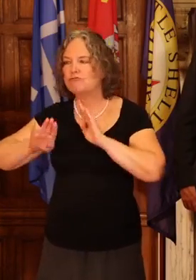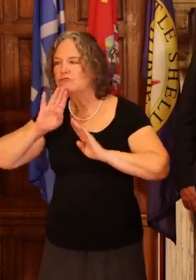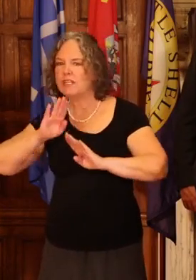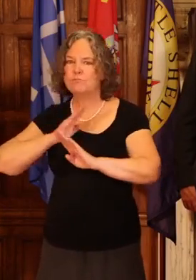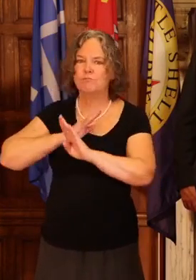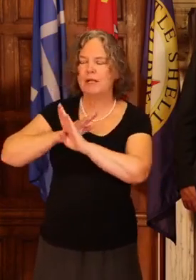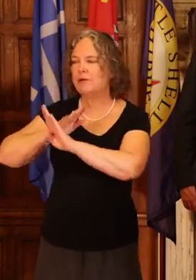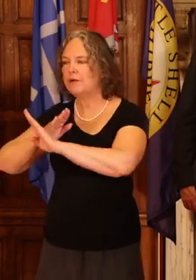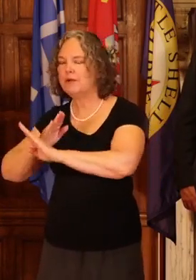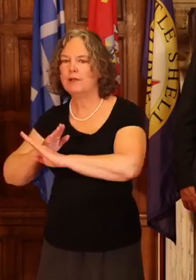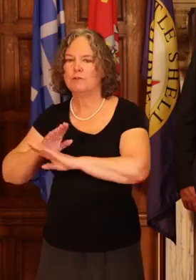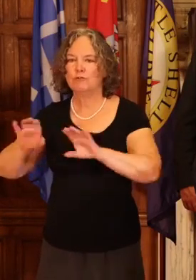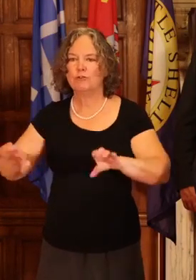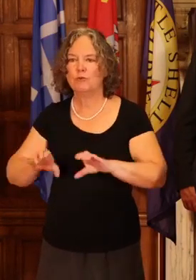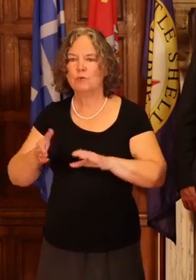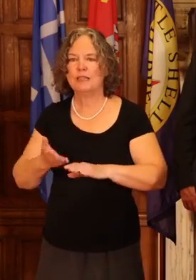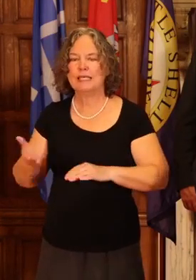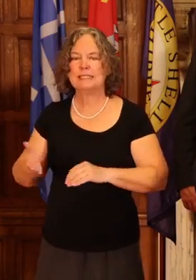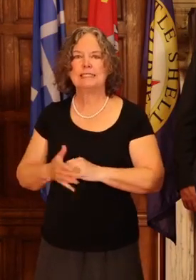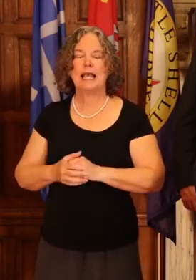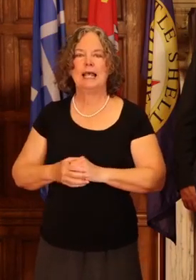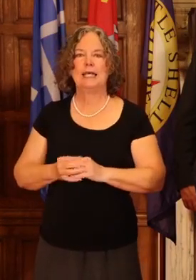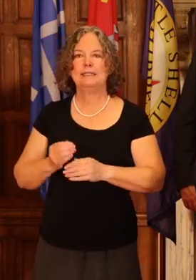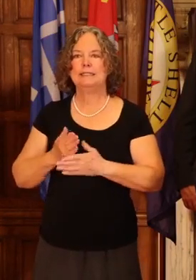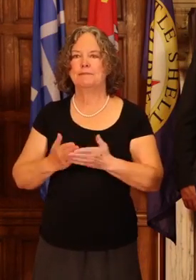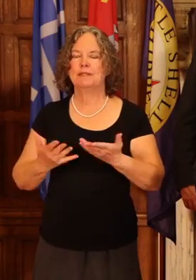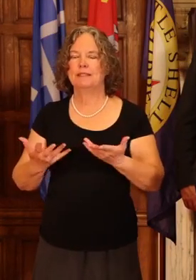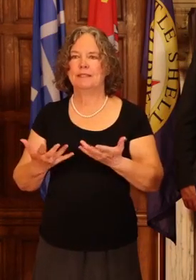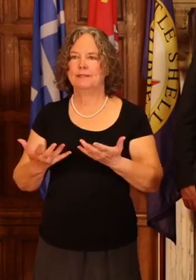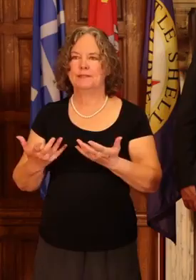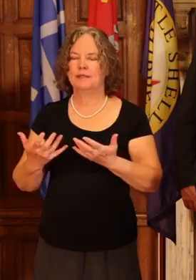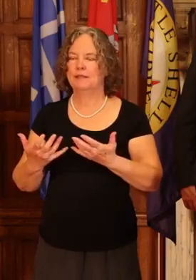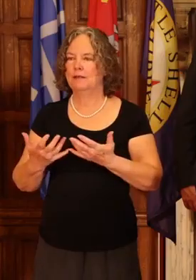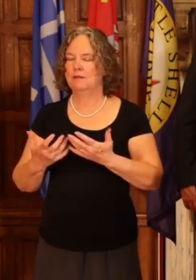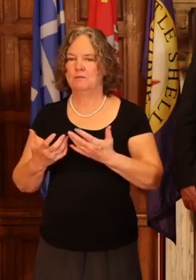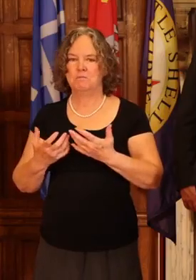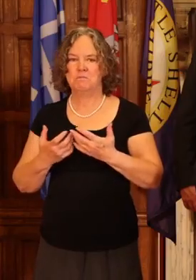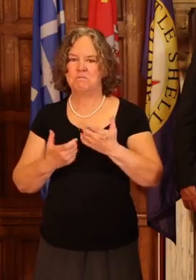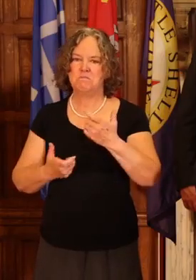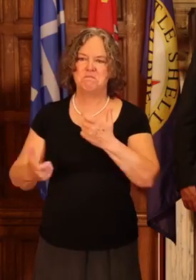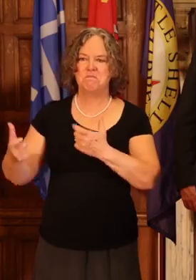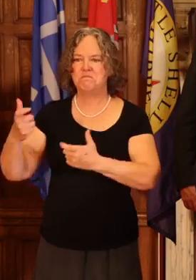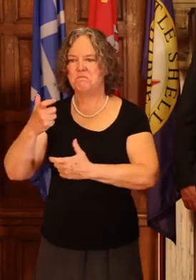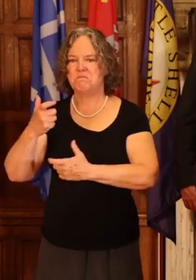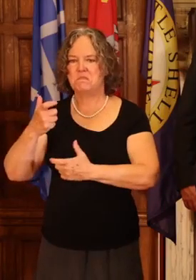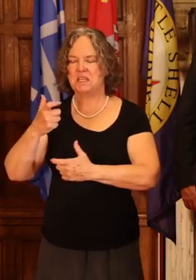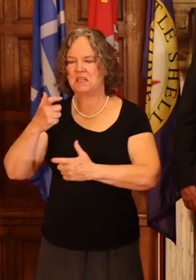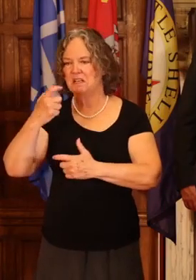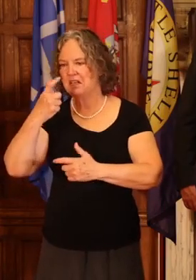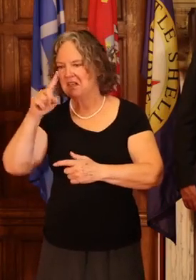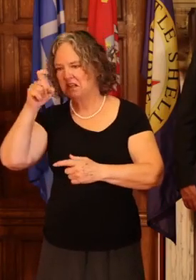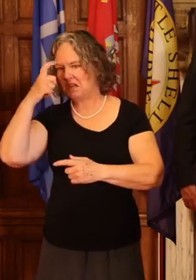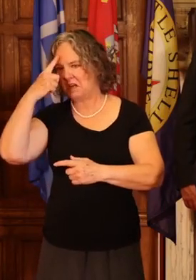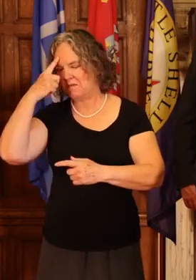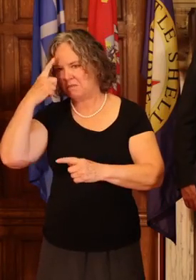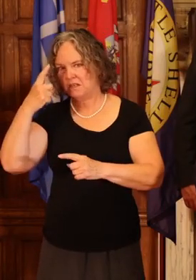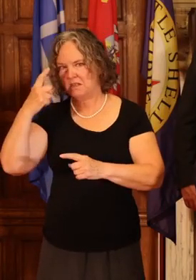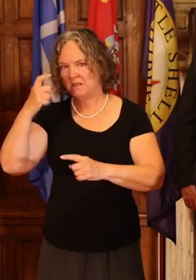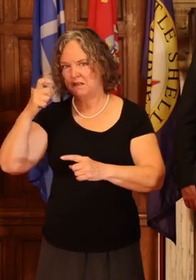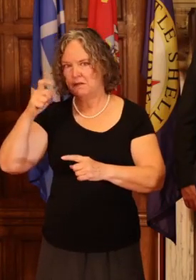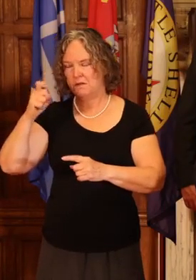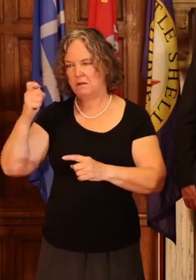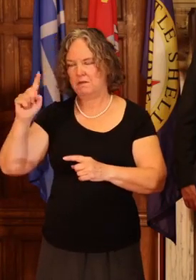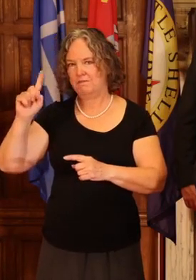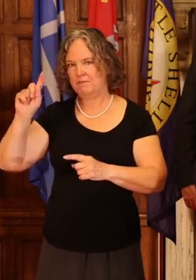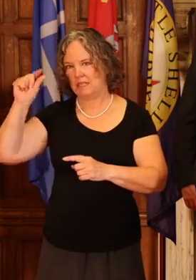able to do anything, and just some of the heavy-handedness that we saw from the executive branch prior and even